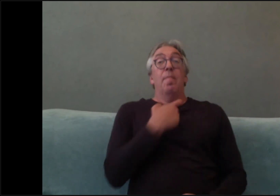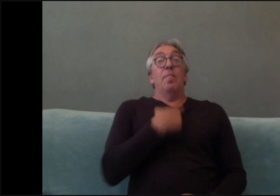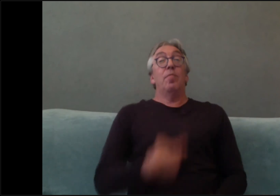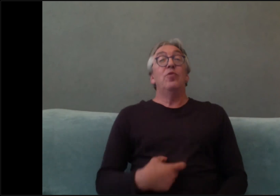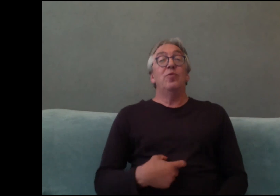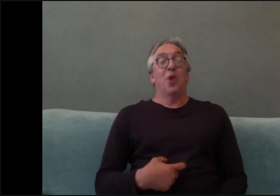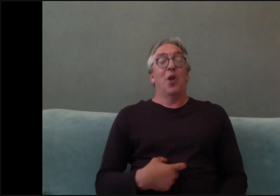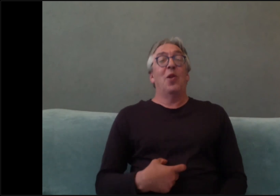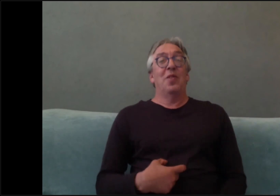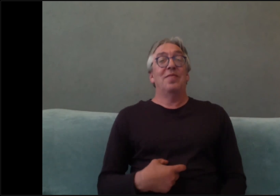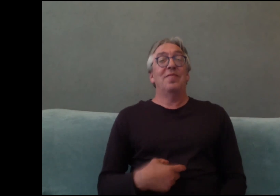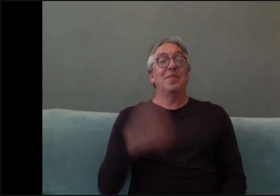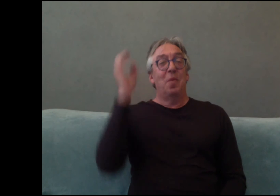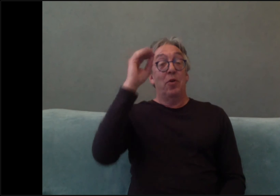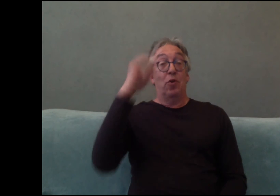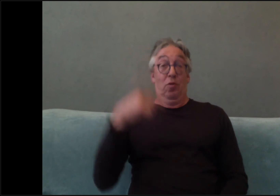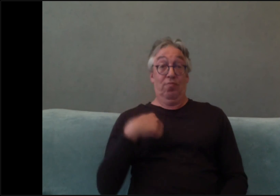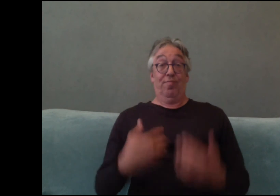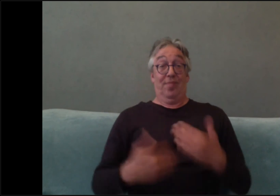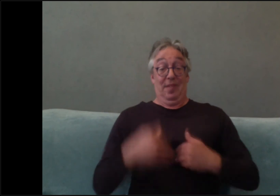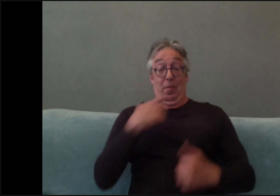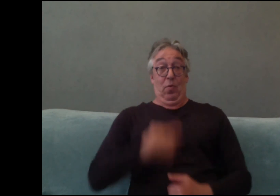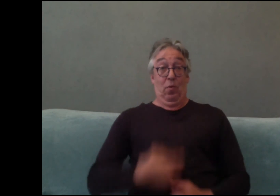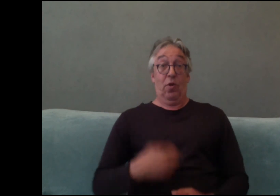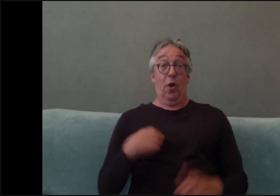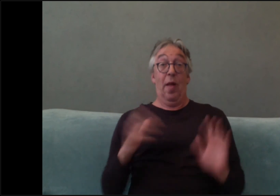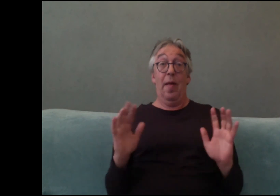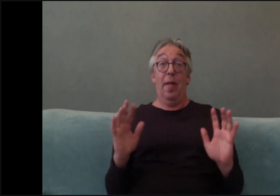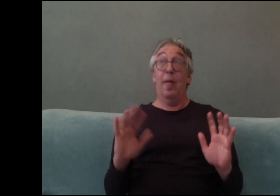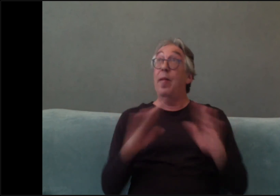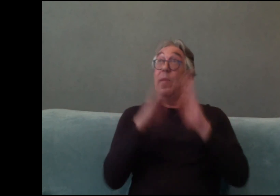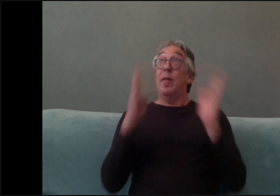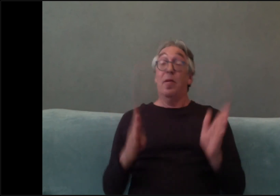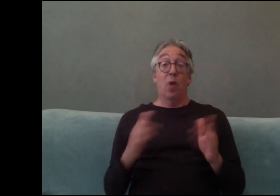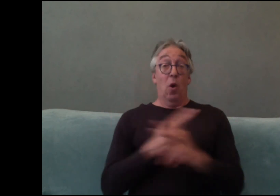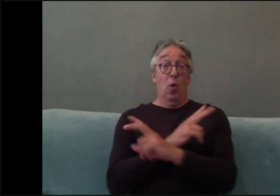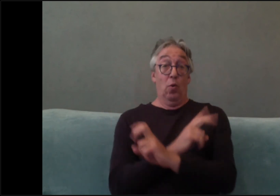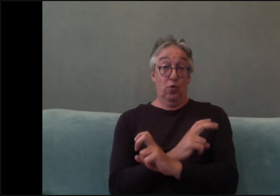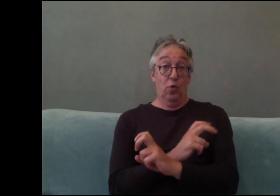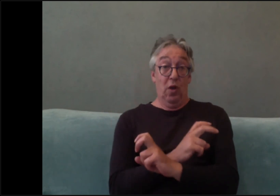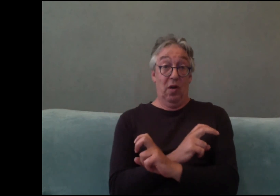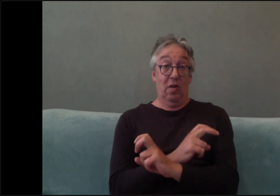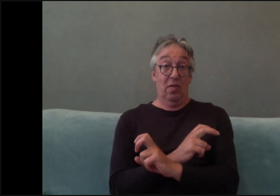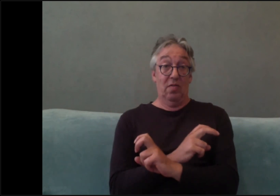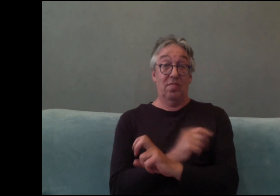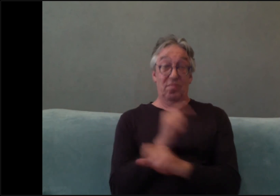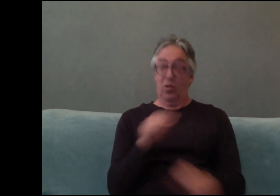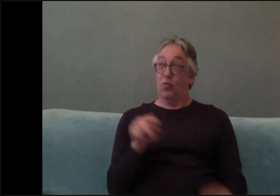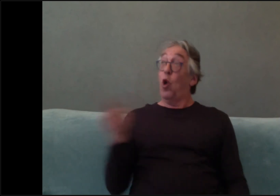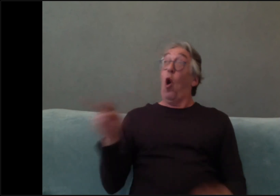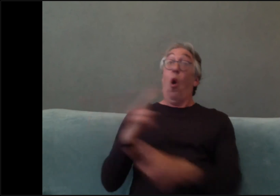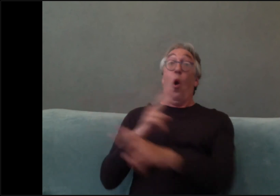in Austria and out of the context of the Austrian welfare system. First, I would